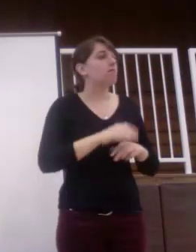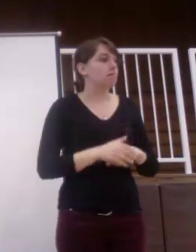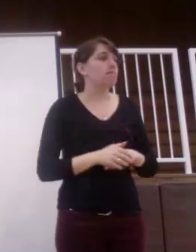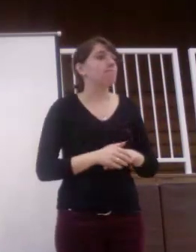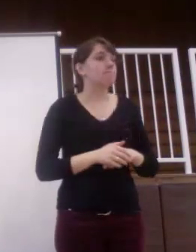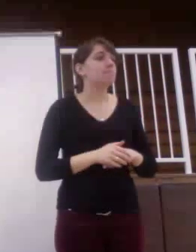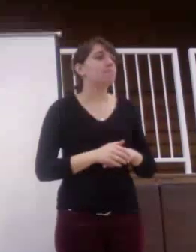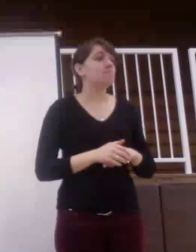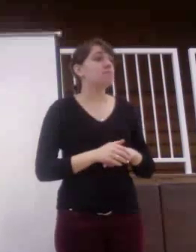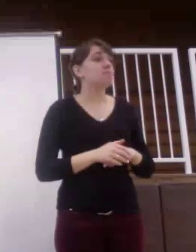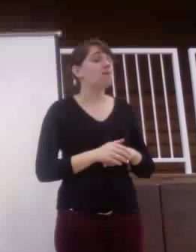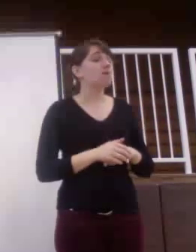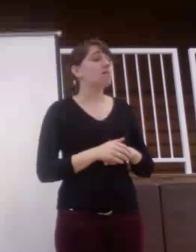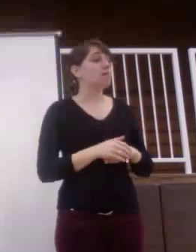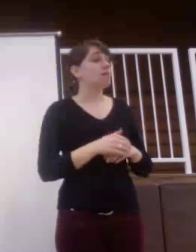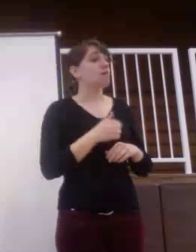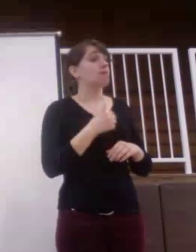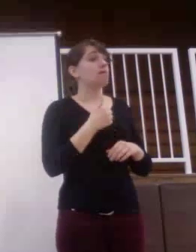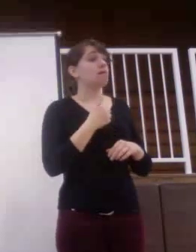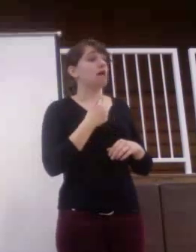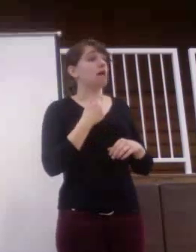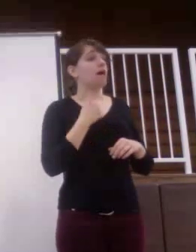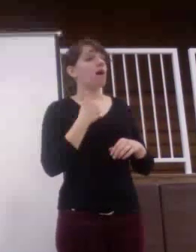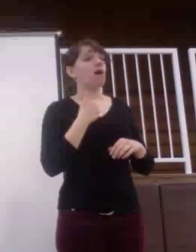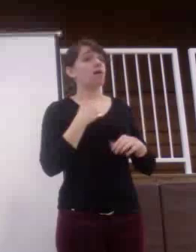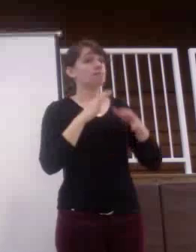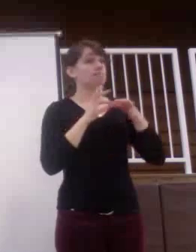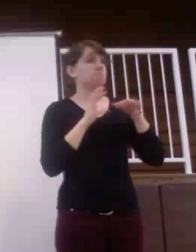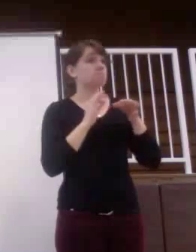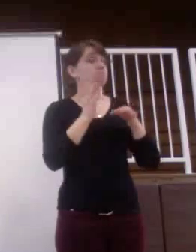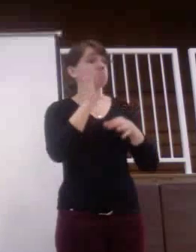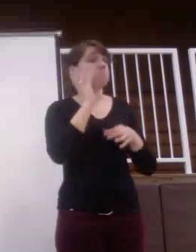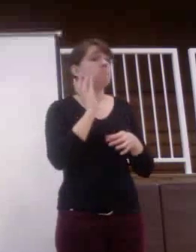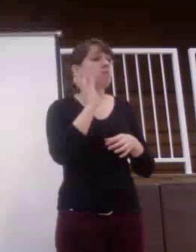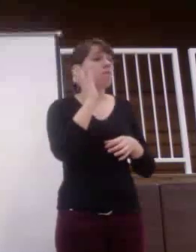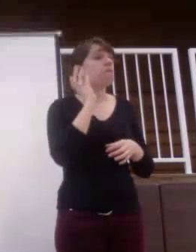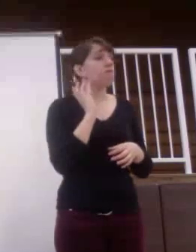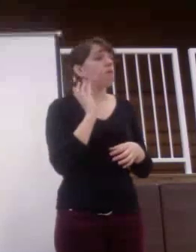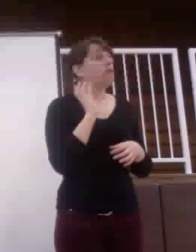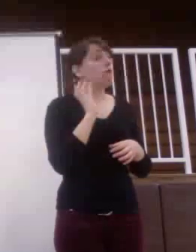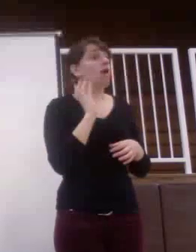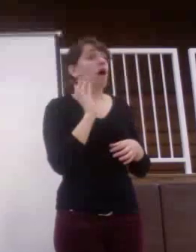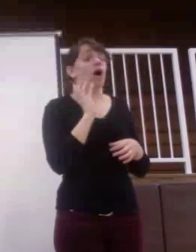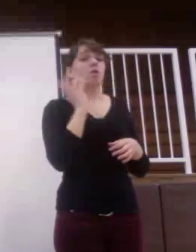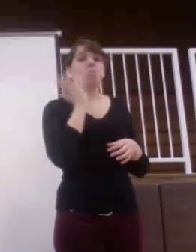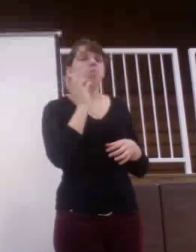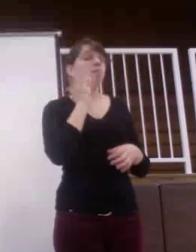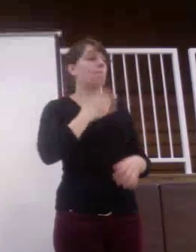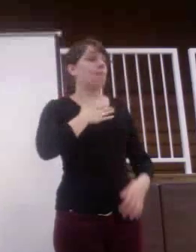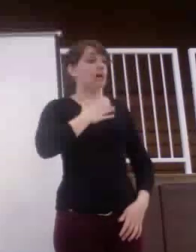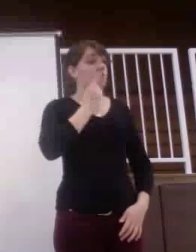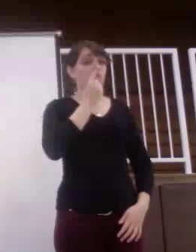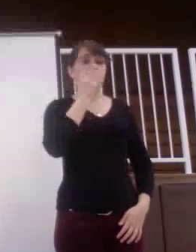As I mentioned, this was introduced to me in a very powerful manner